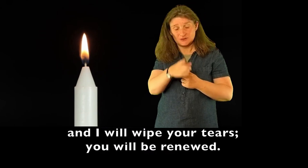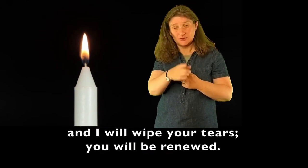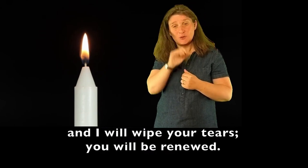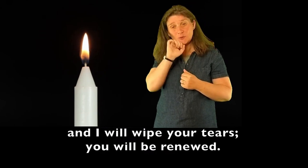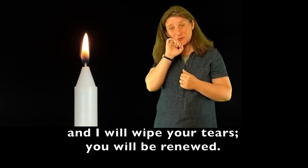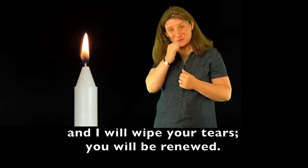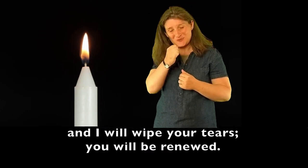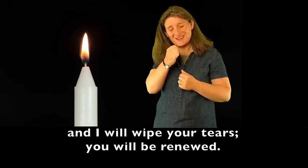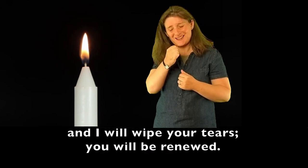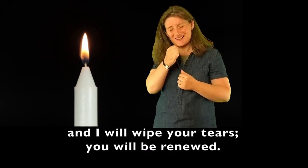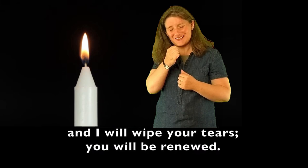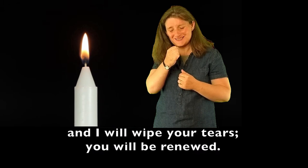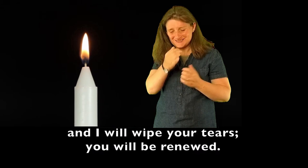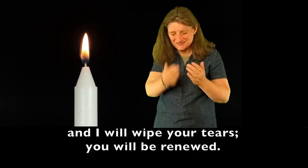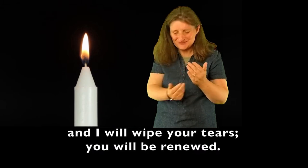You will be